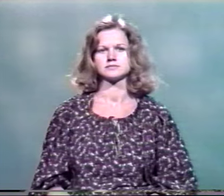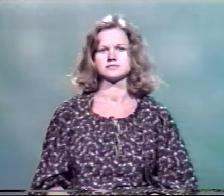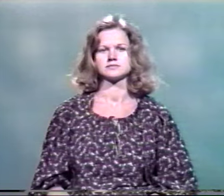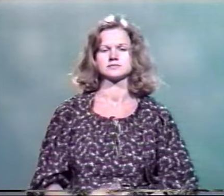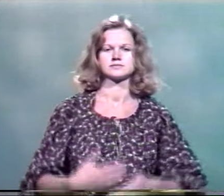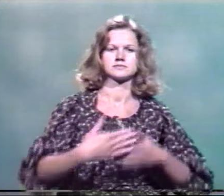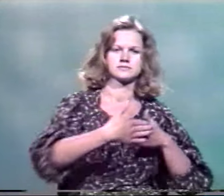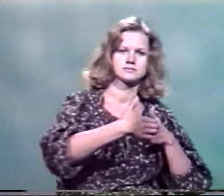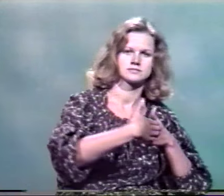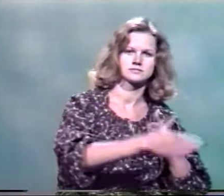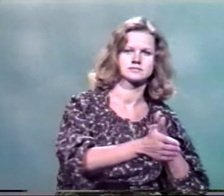way.